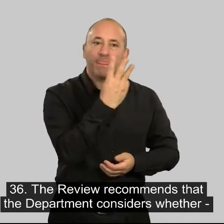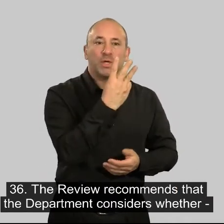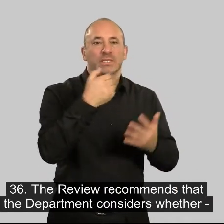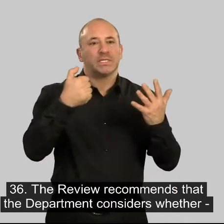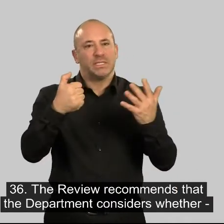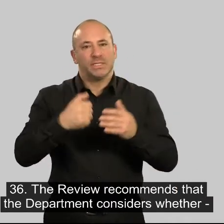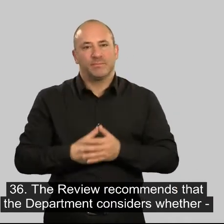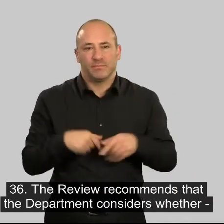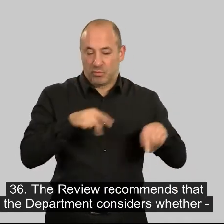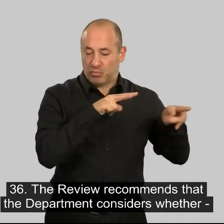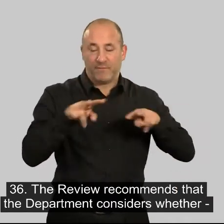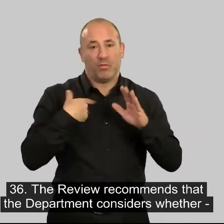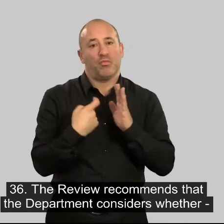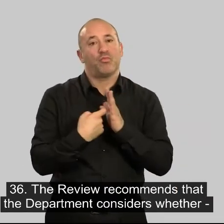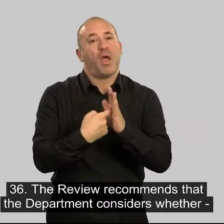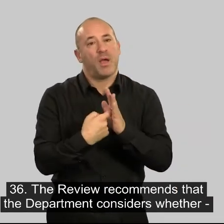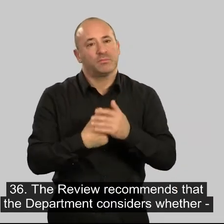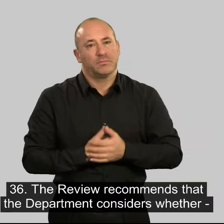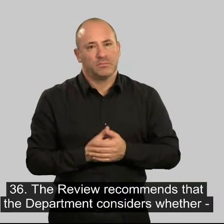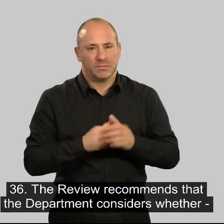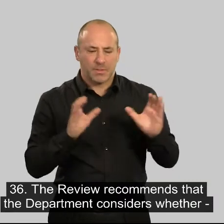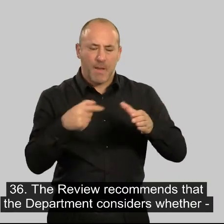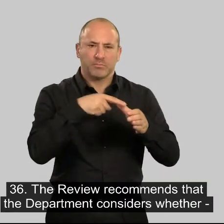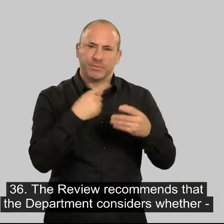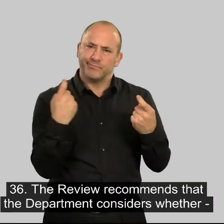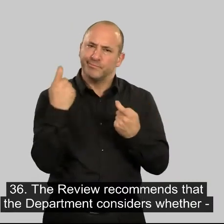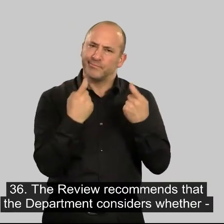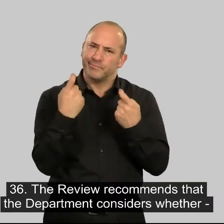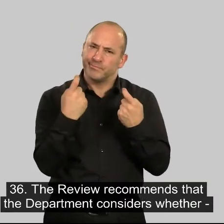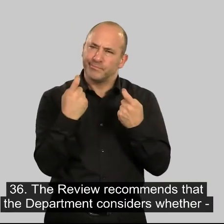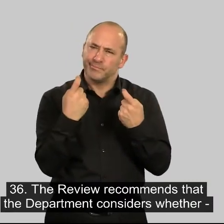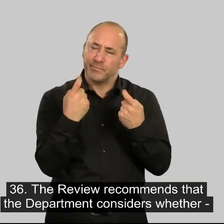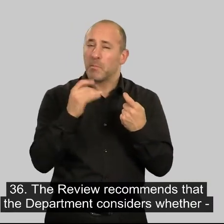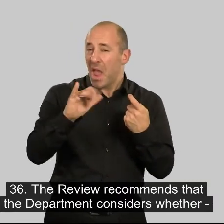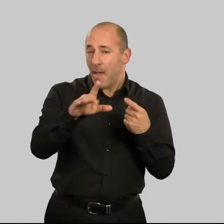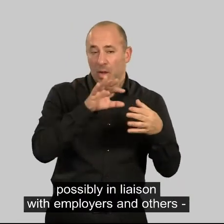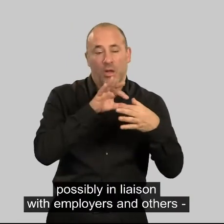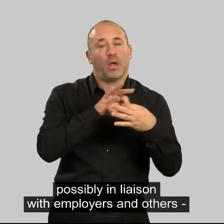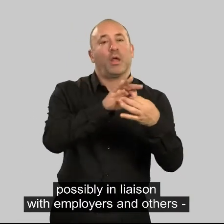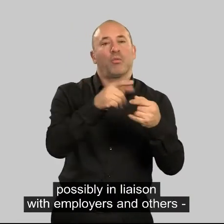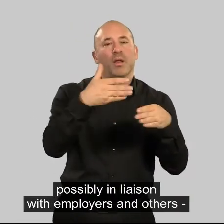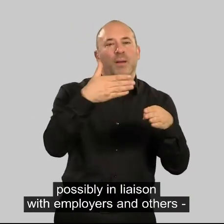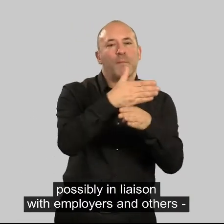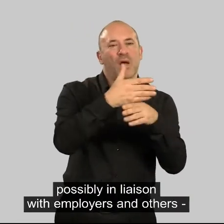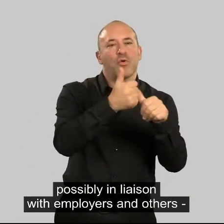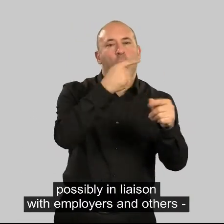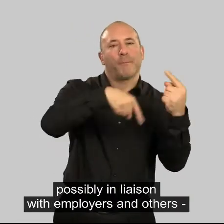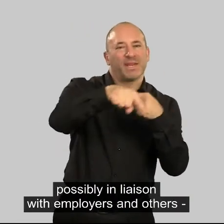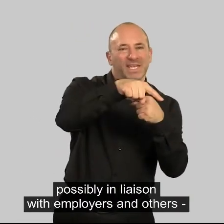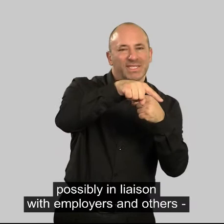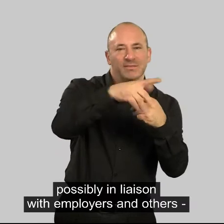36. The review recommends that the department considers whether, possibly in liaison with employers and